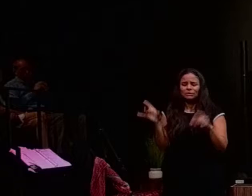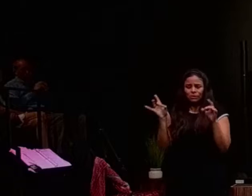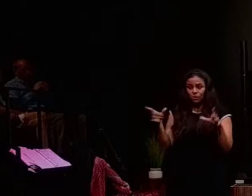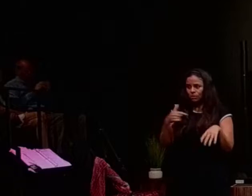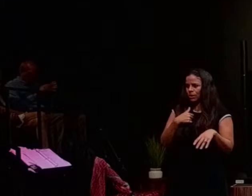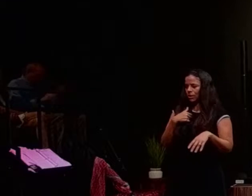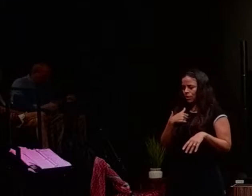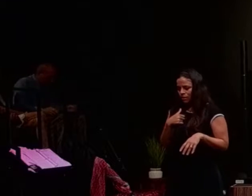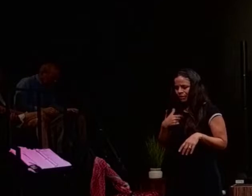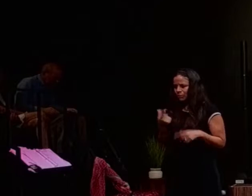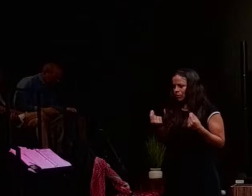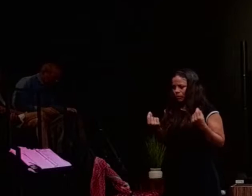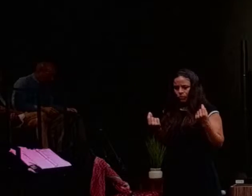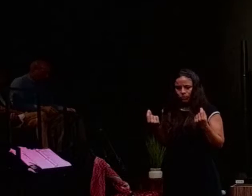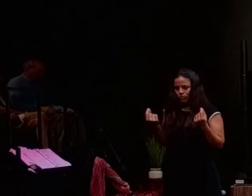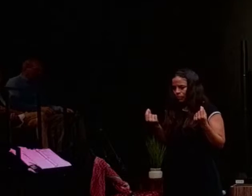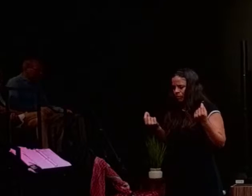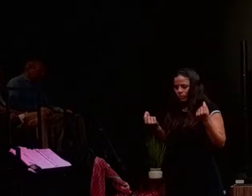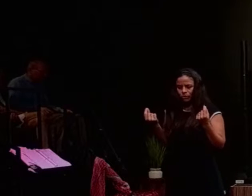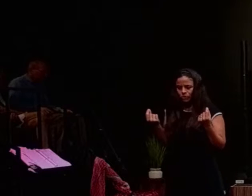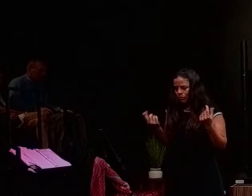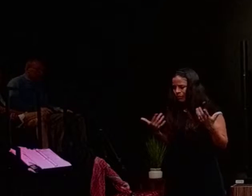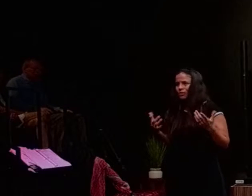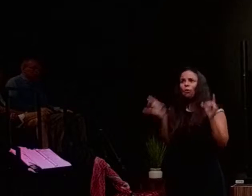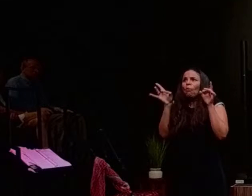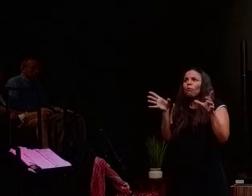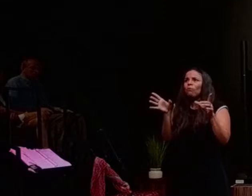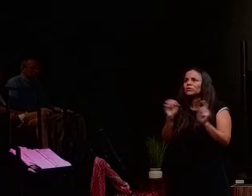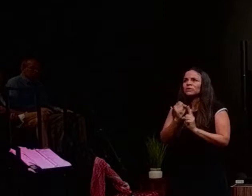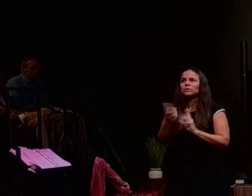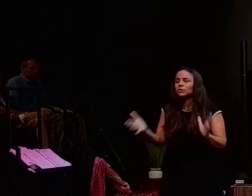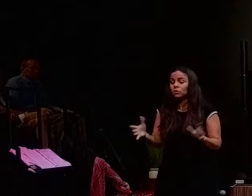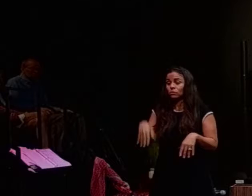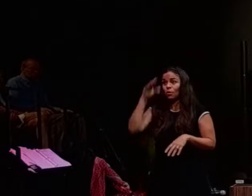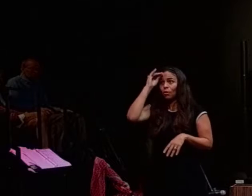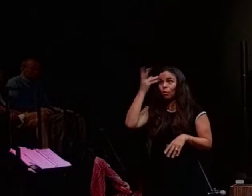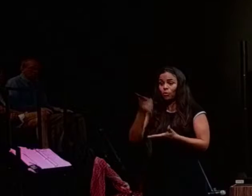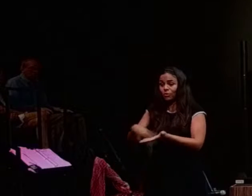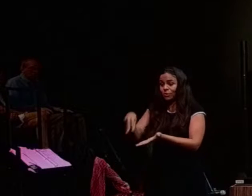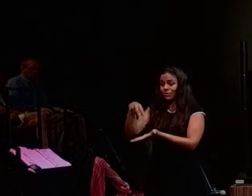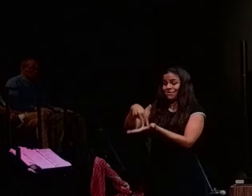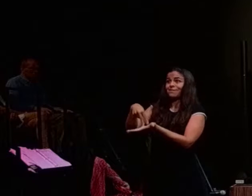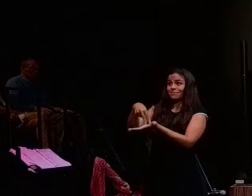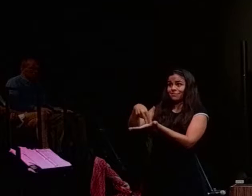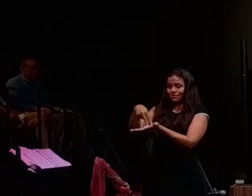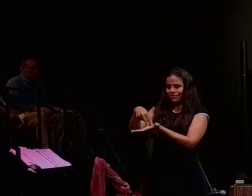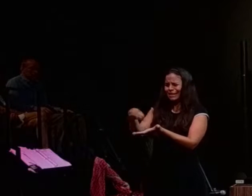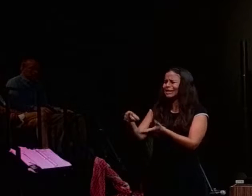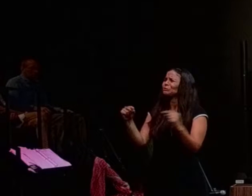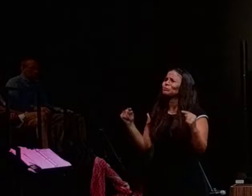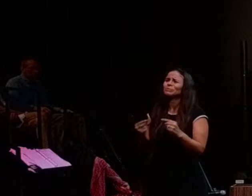And I'm like, well, I don't know what to do here. It's terrible, right? And so the kid actually ends up standing up on the stretcher, and he's just in